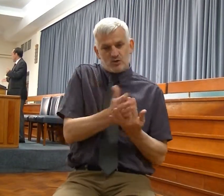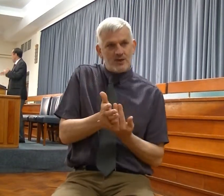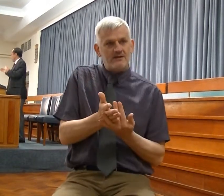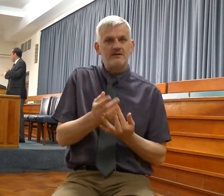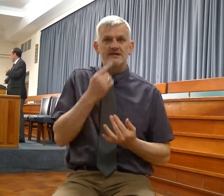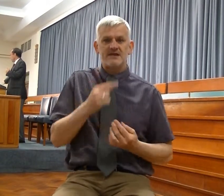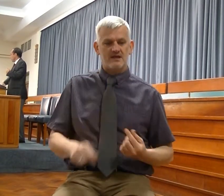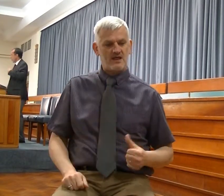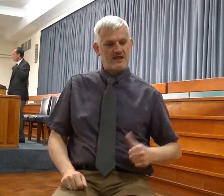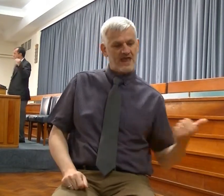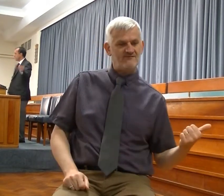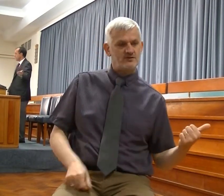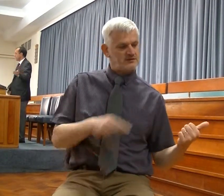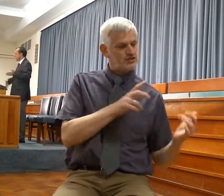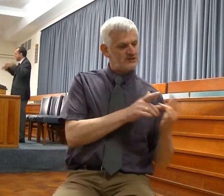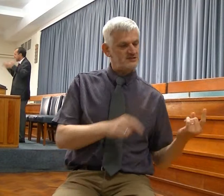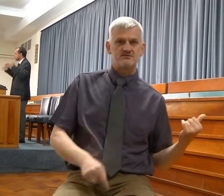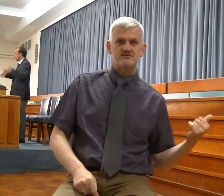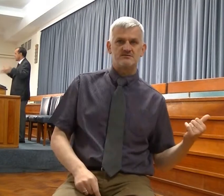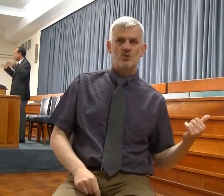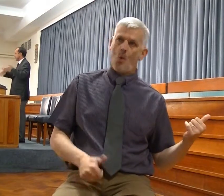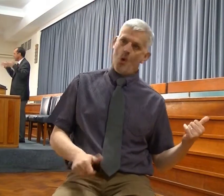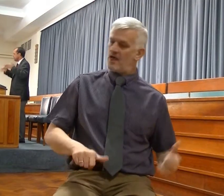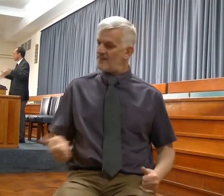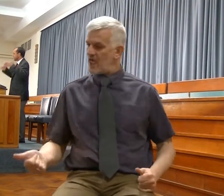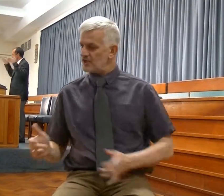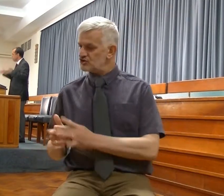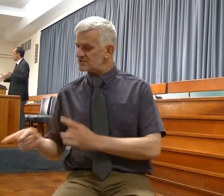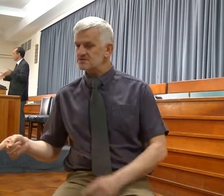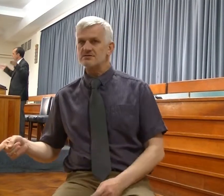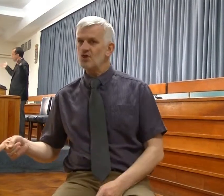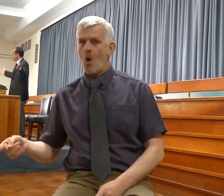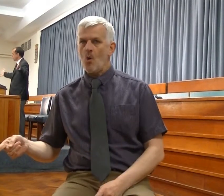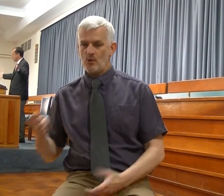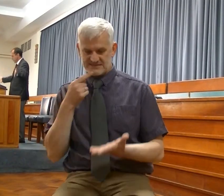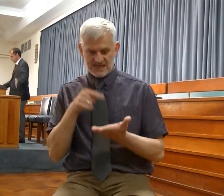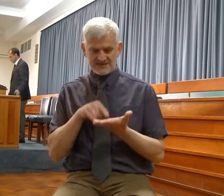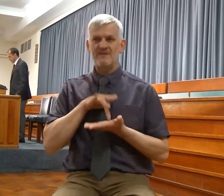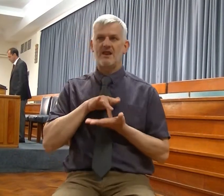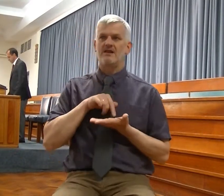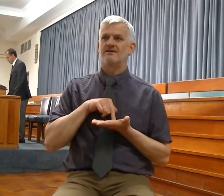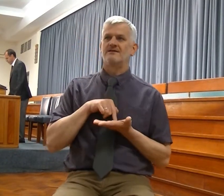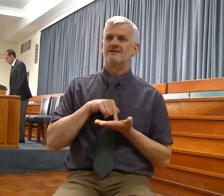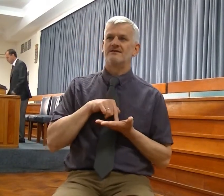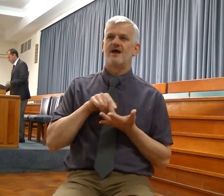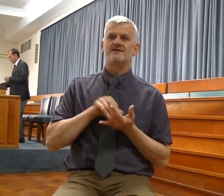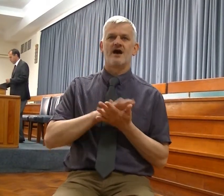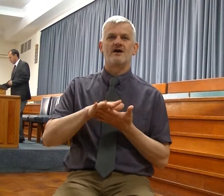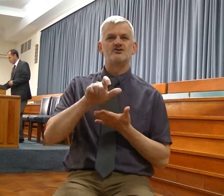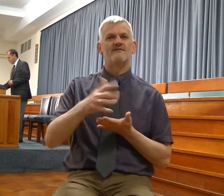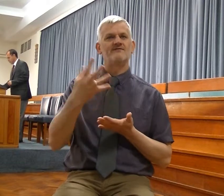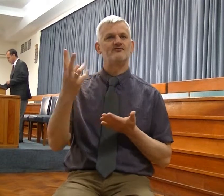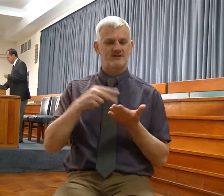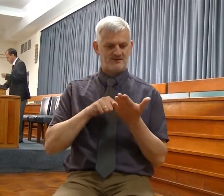the side, or on the right, or on the left, but exactly in the midst, in the middle of those two transgressors.